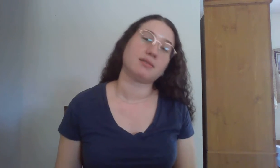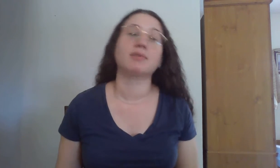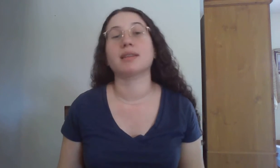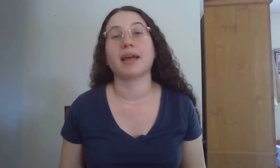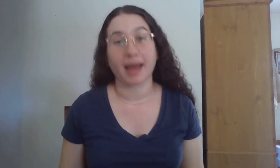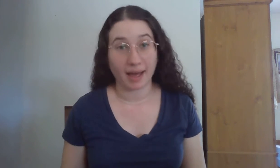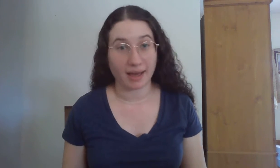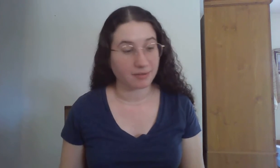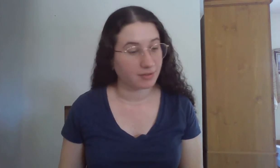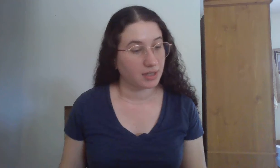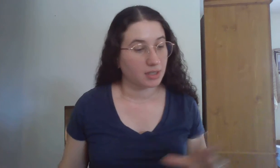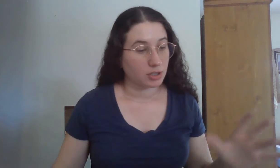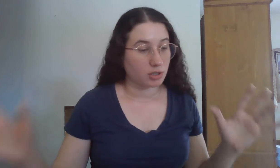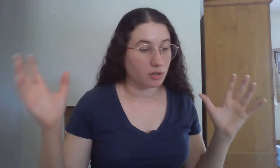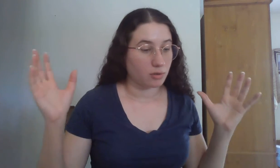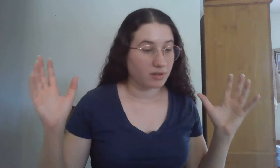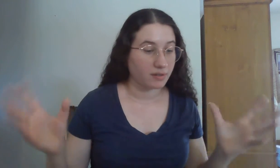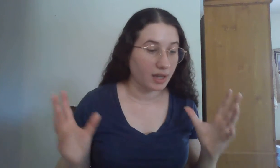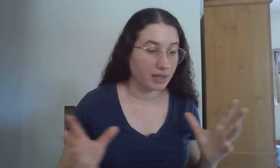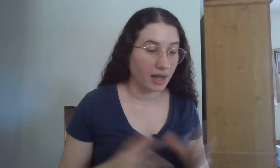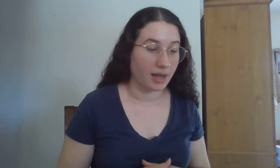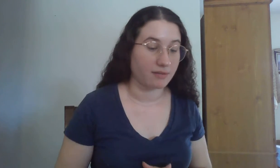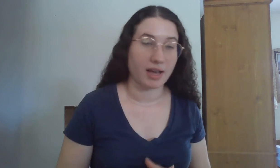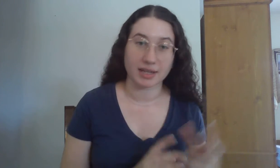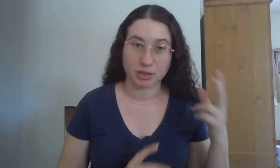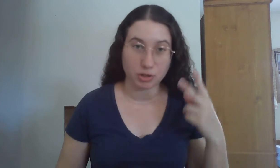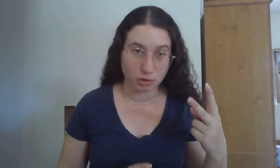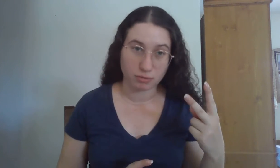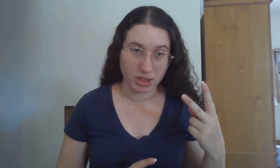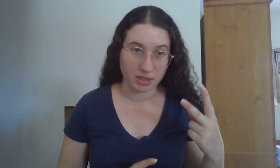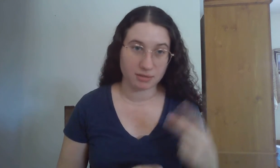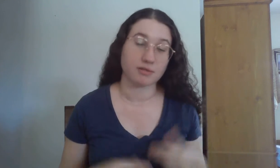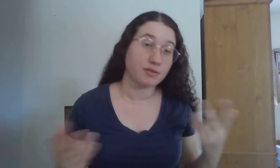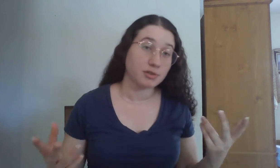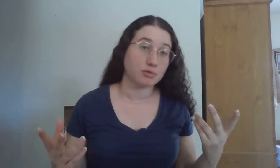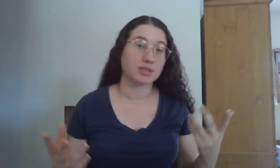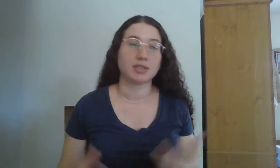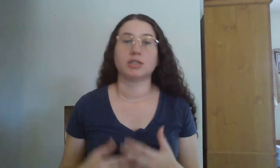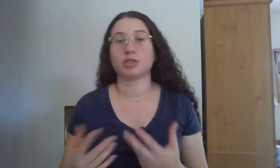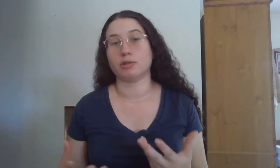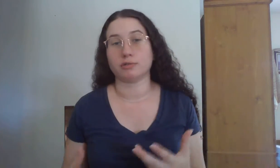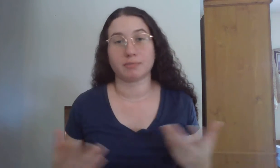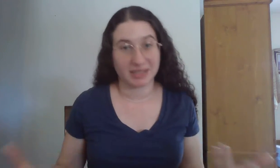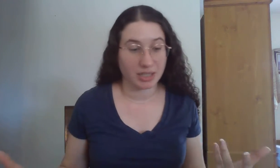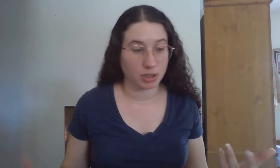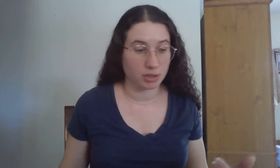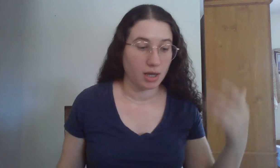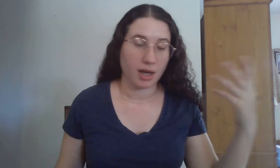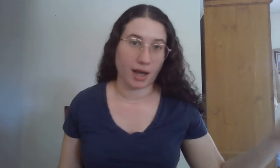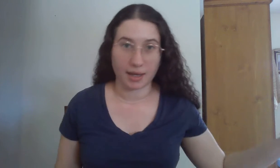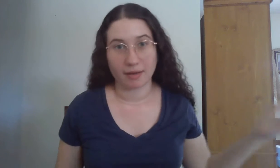with have. So the sign have has two meanings. The first one shows possession. I have